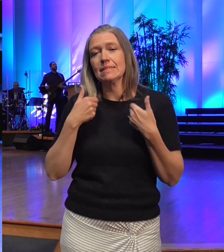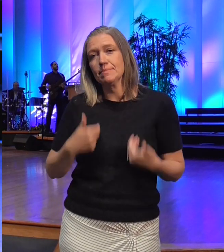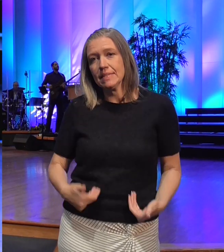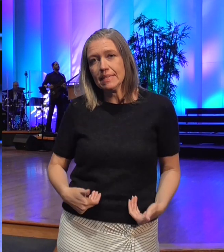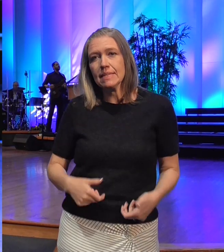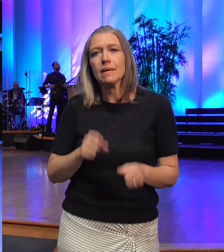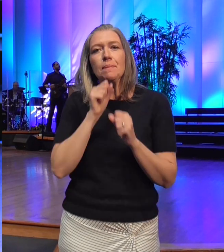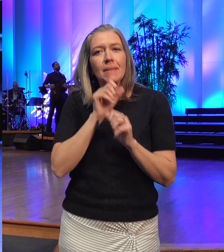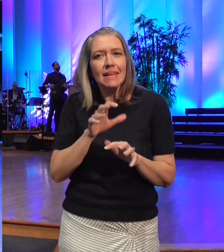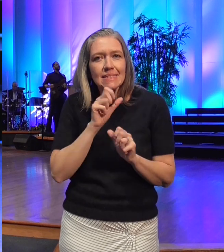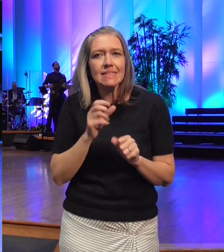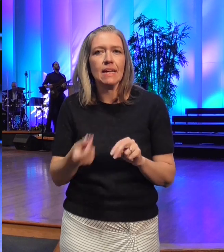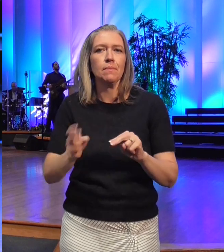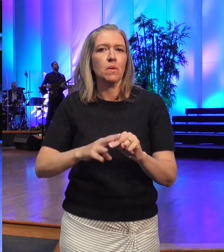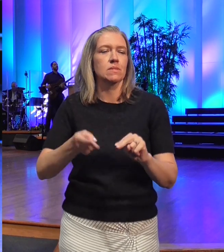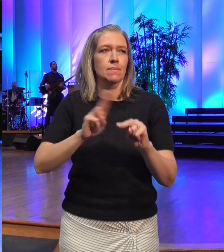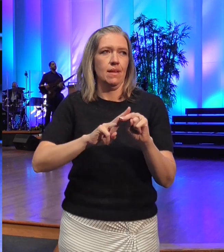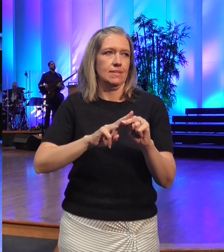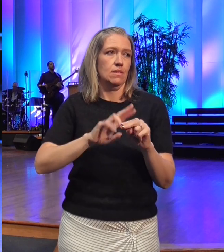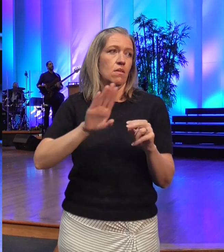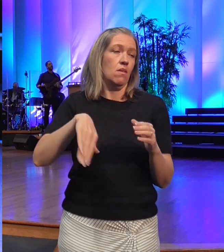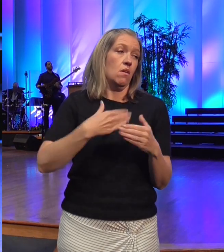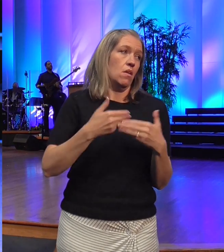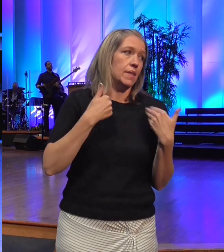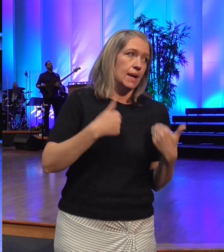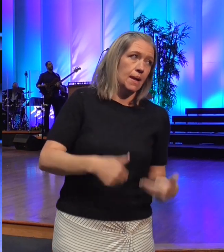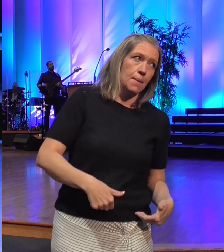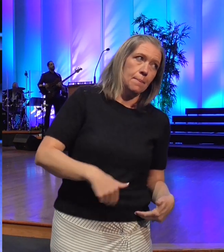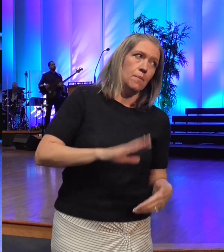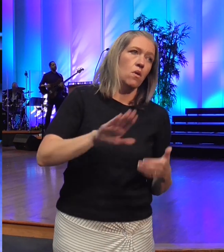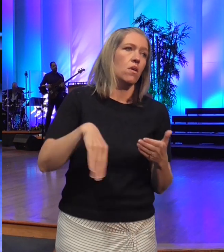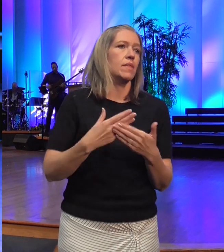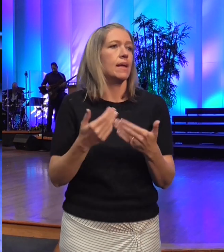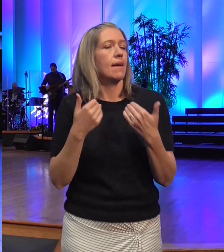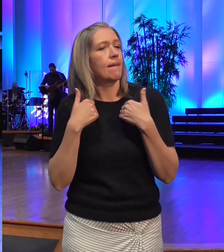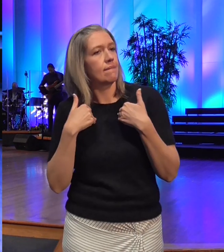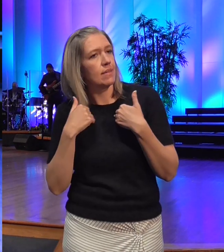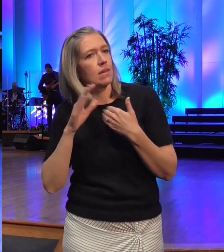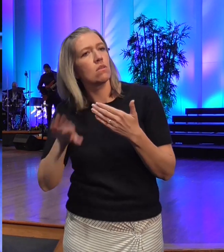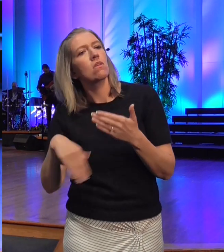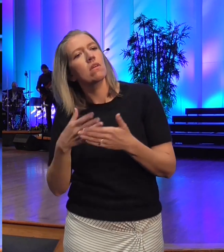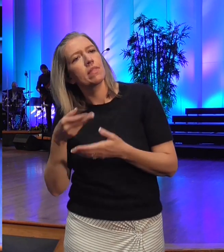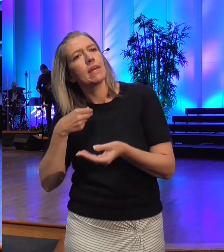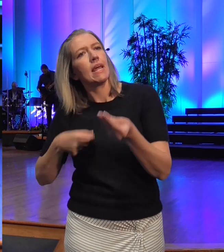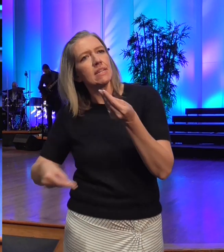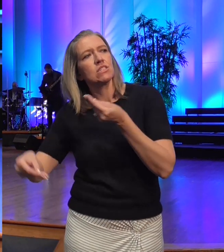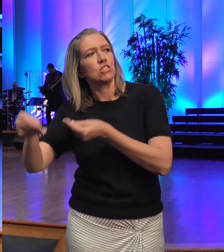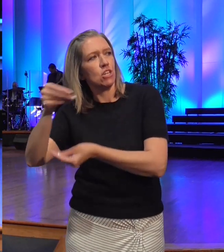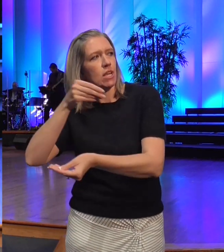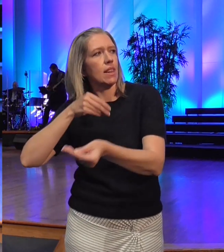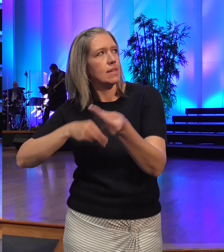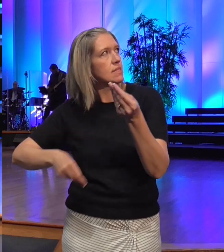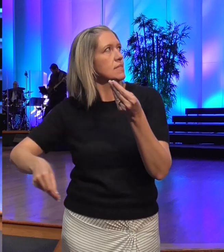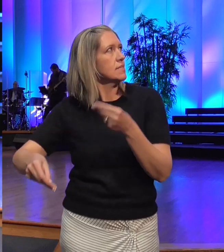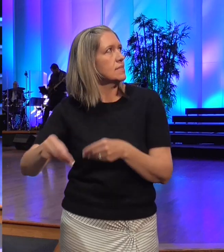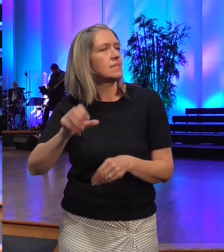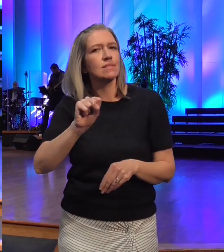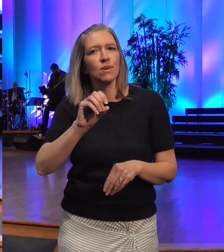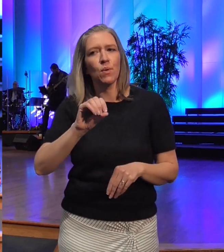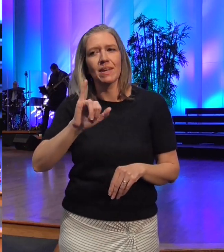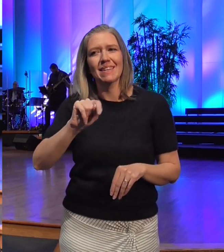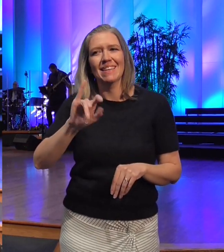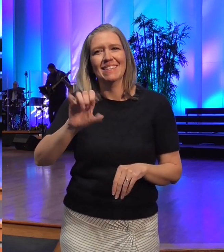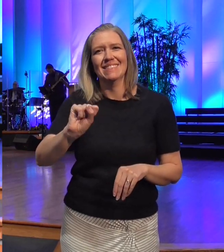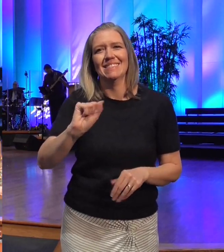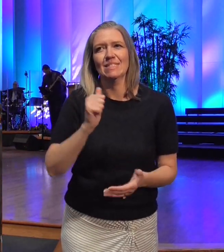me, blesses and multiplies all that I am, all that I have, and all that I circulate. And